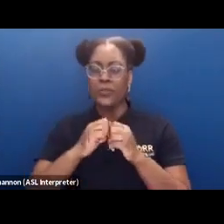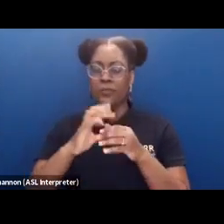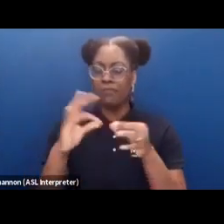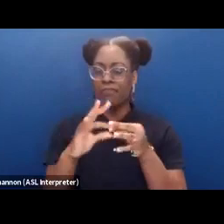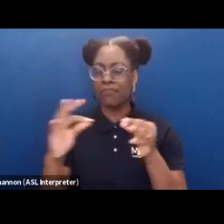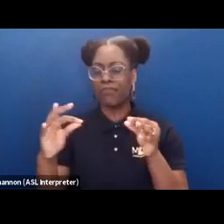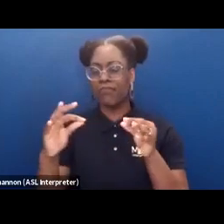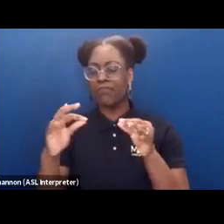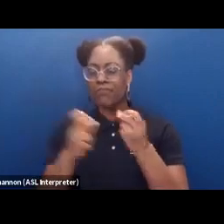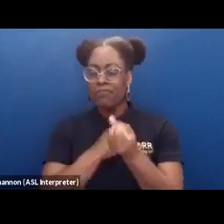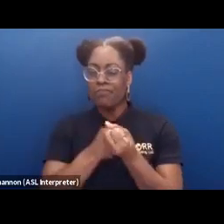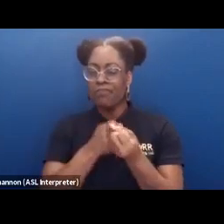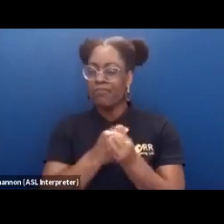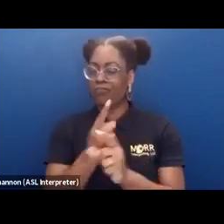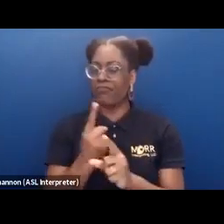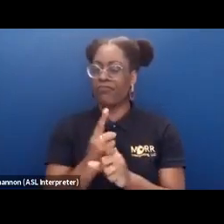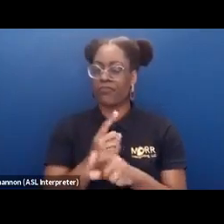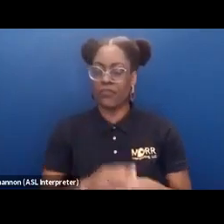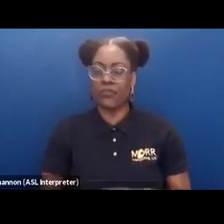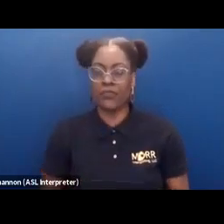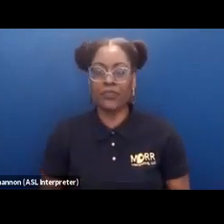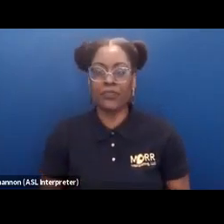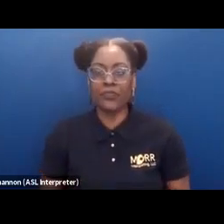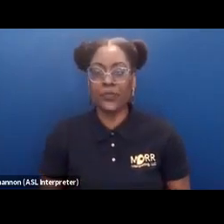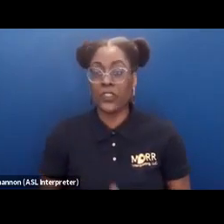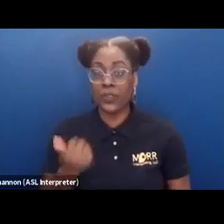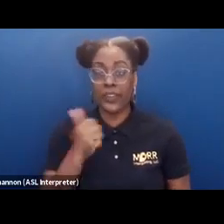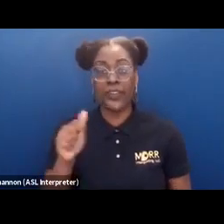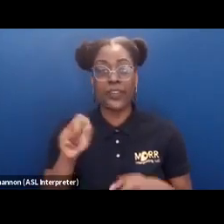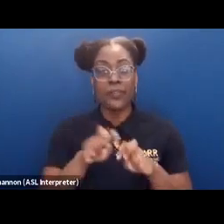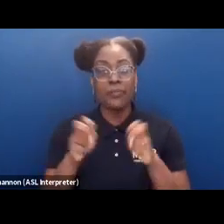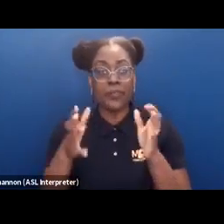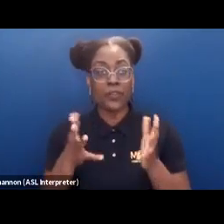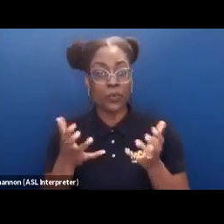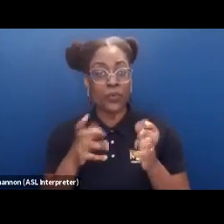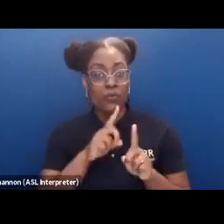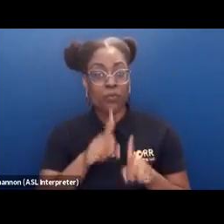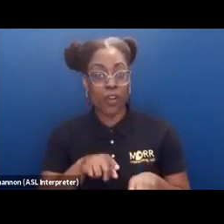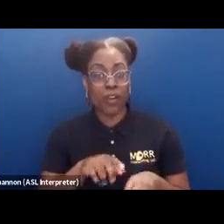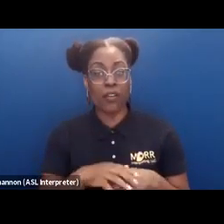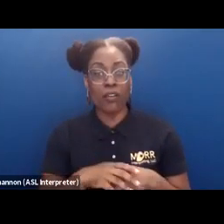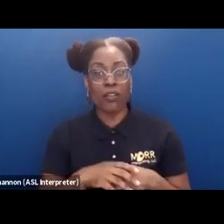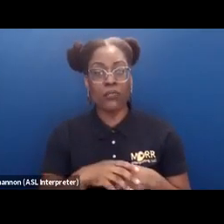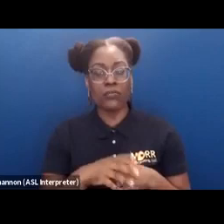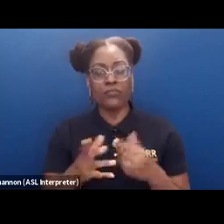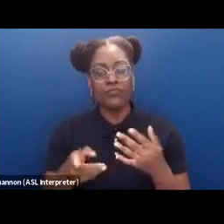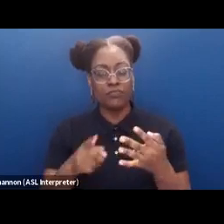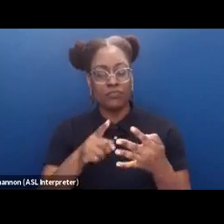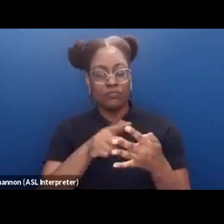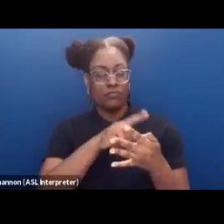I will also drop that in the chat for the panelists. Next question is,